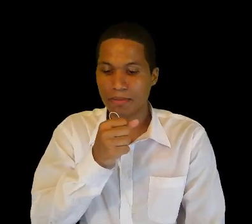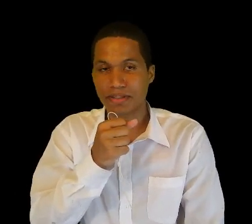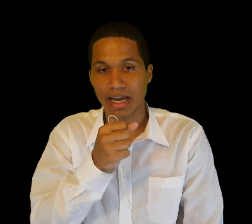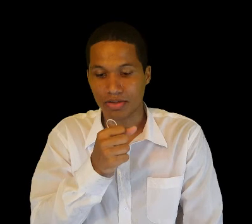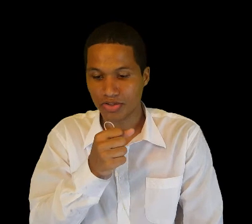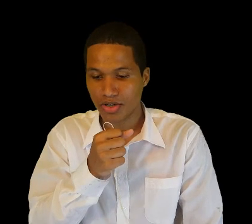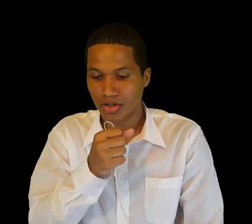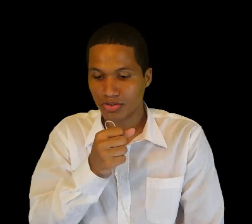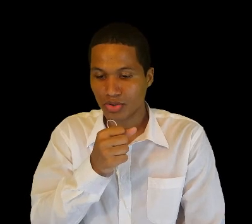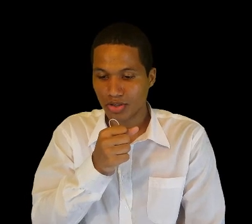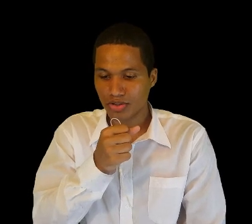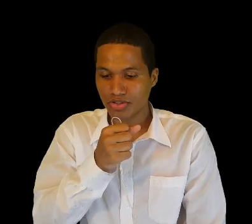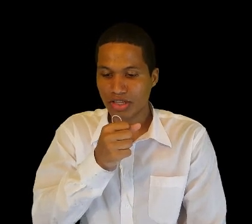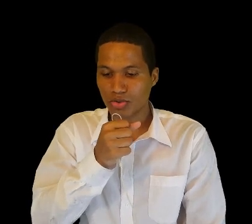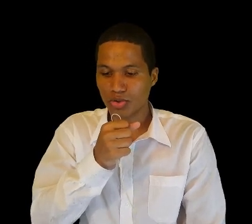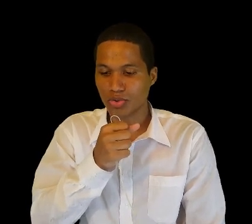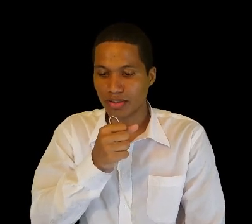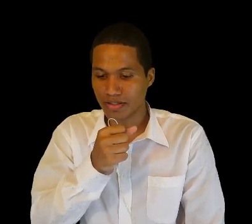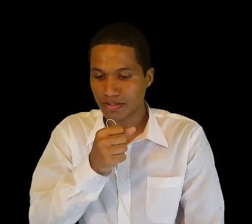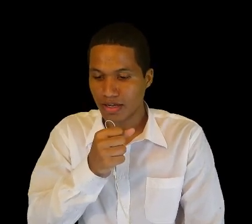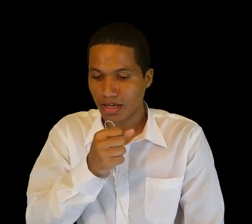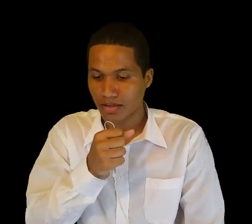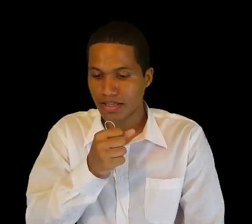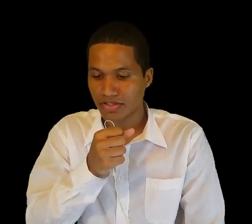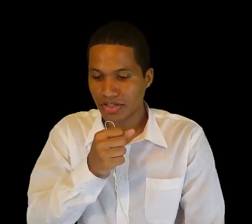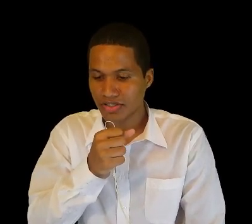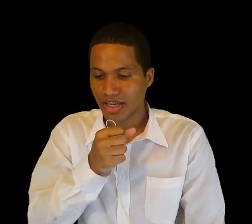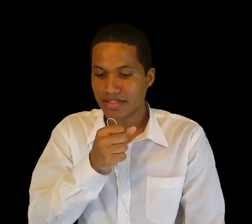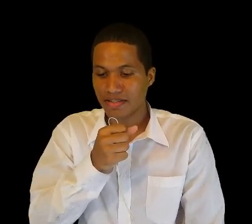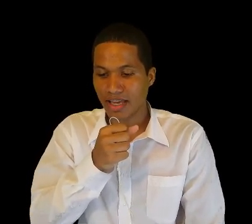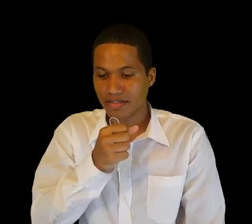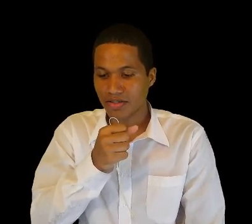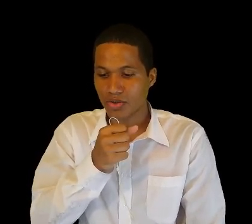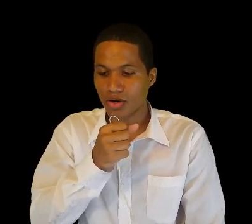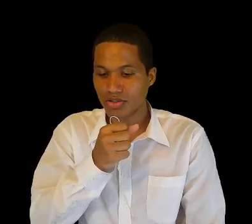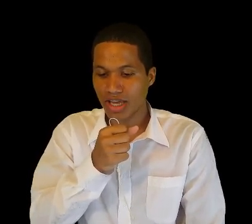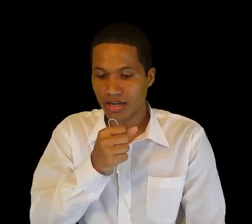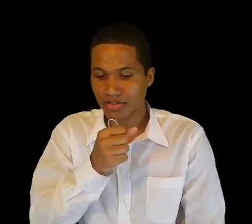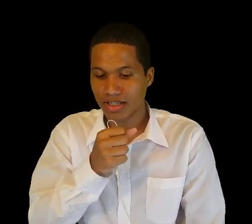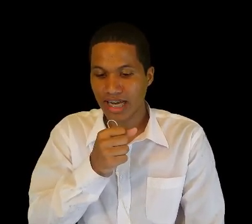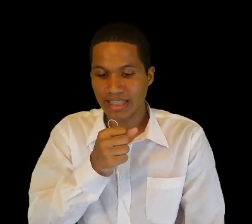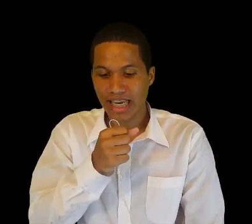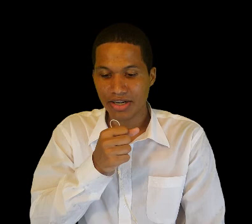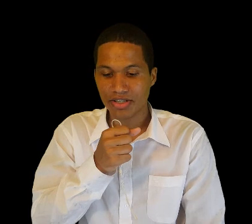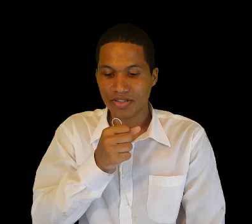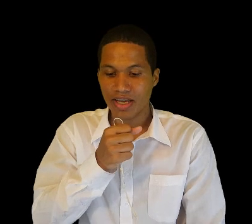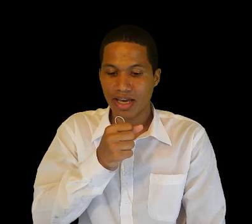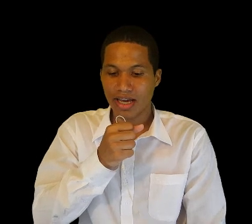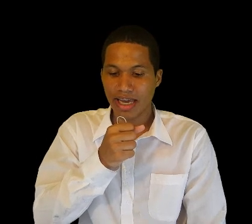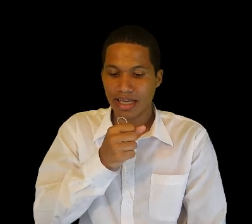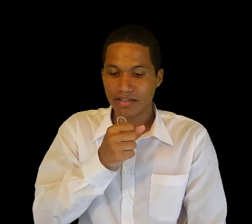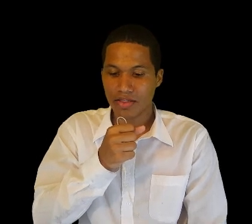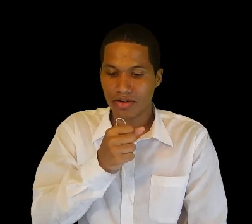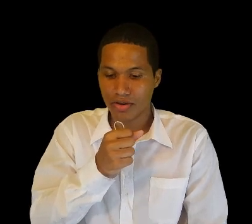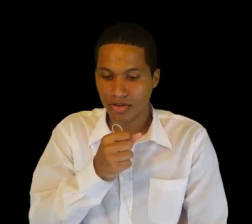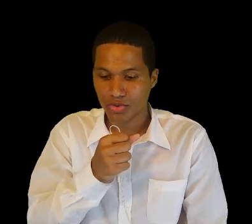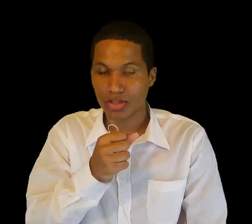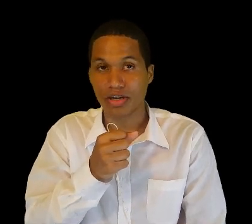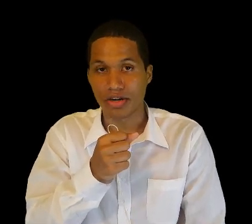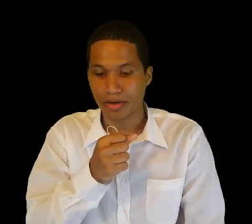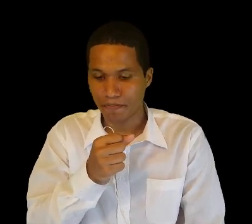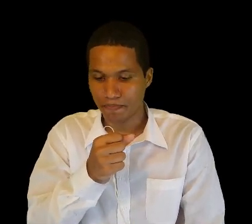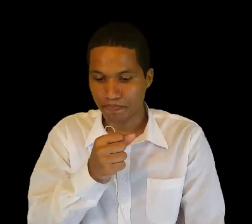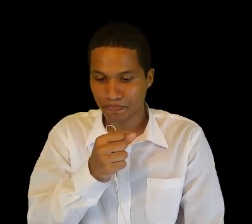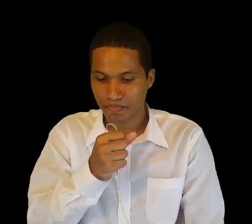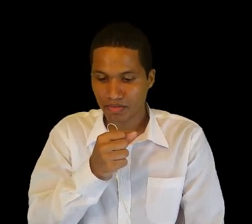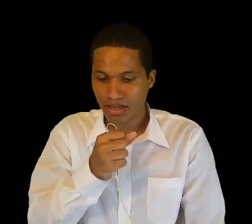of reptiles: turtles and tortoises, lizards and snakes, crocodiles and alligators, and the